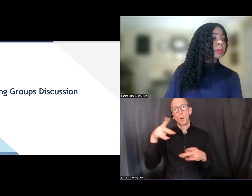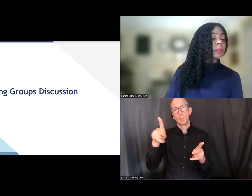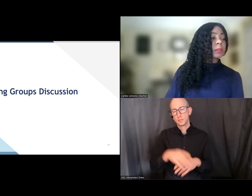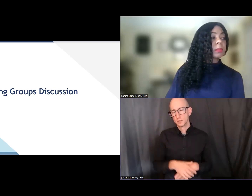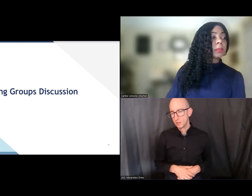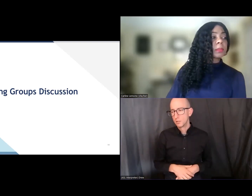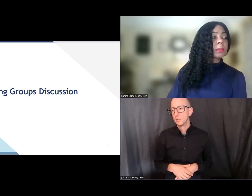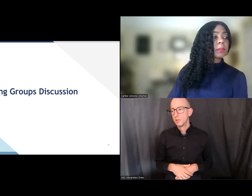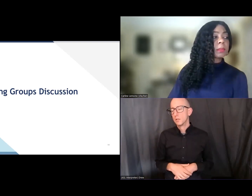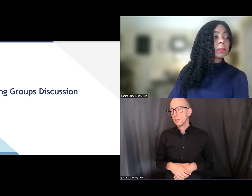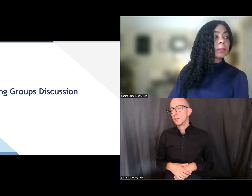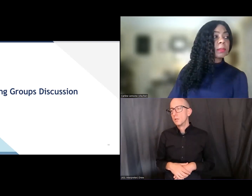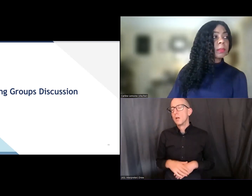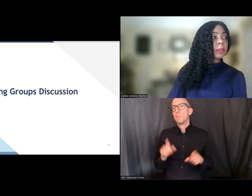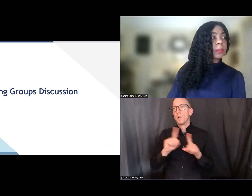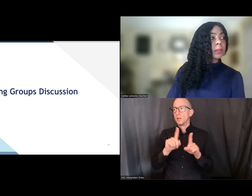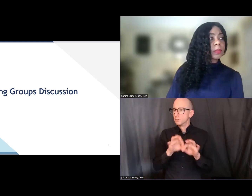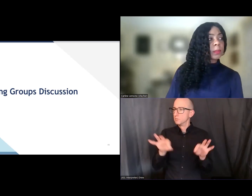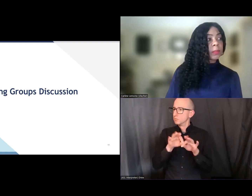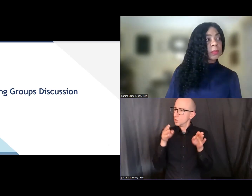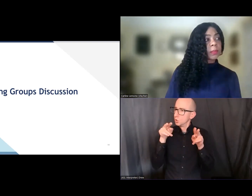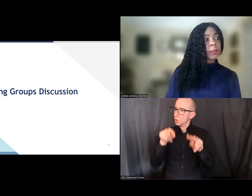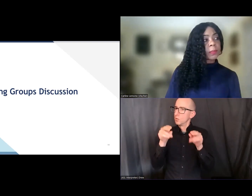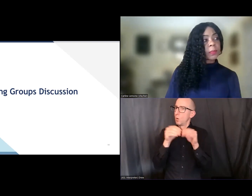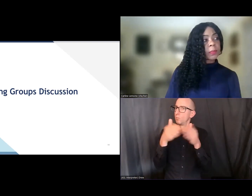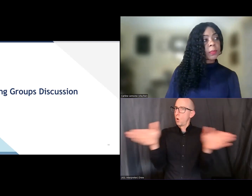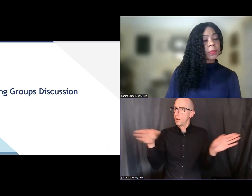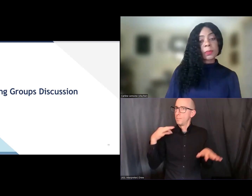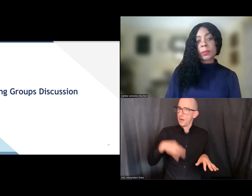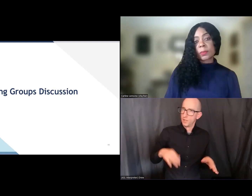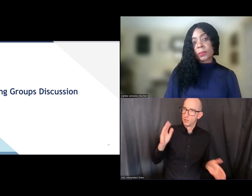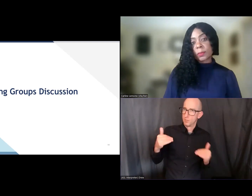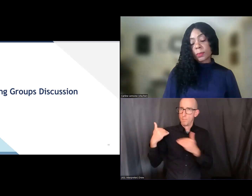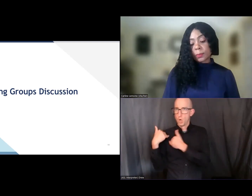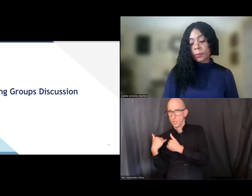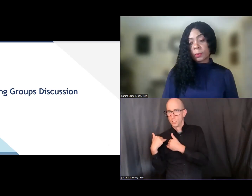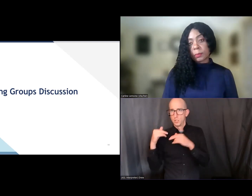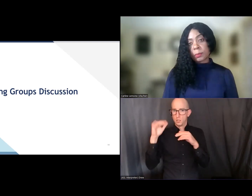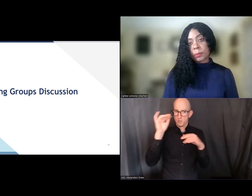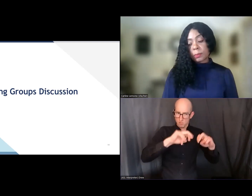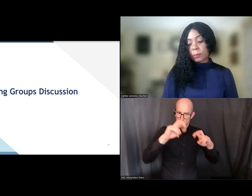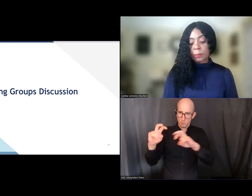at broader benefit versus burden analysis, and how are we,